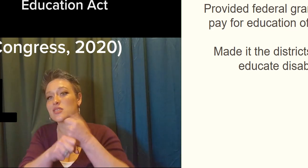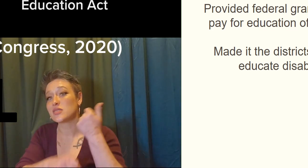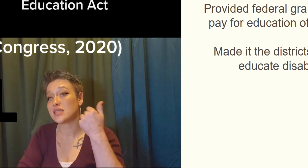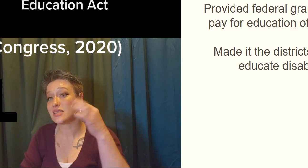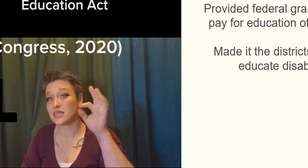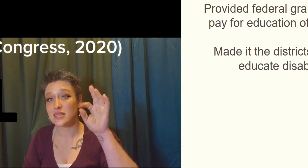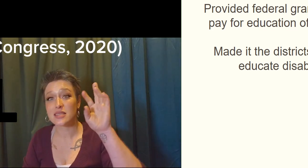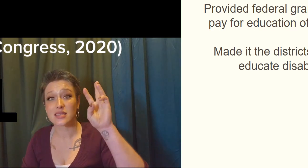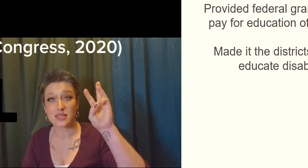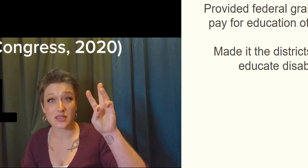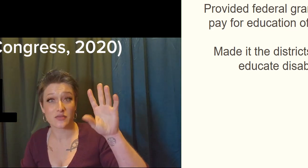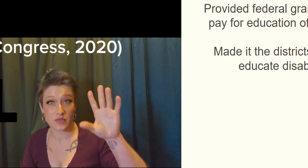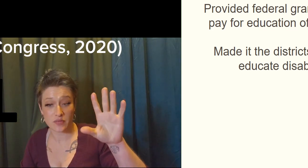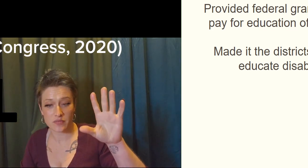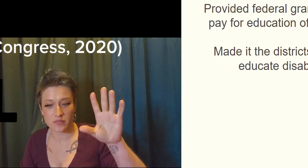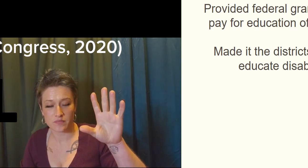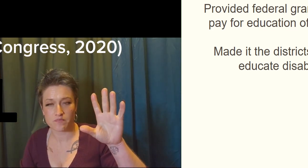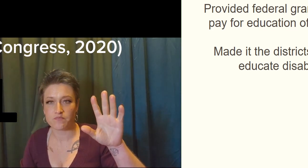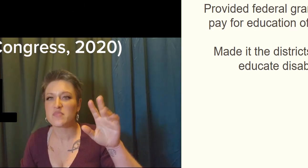Act.